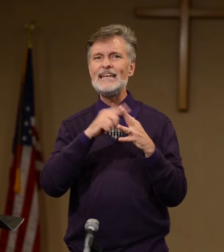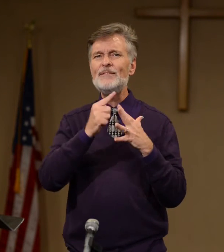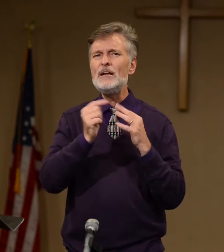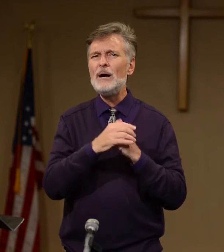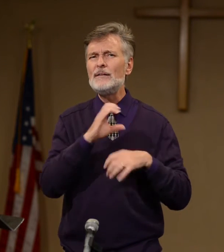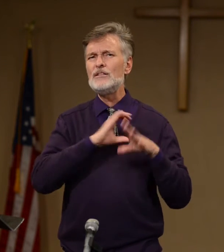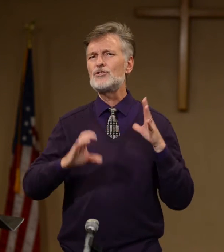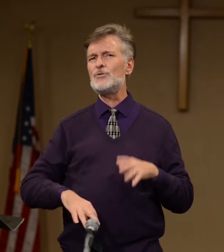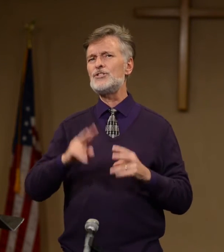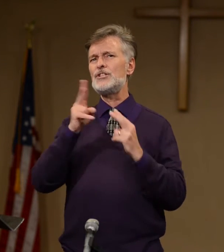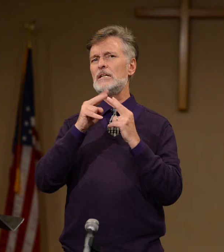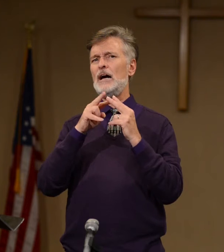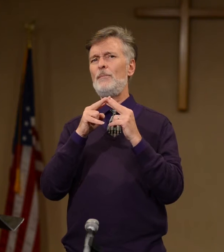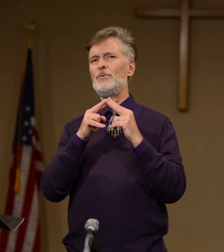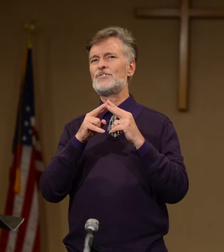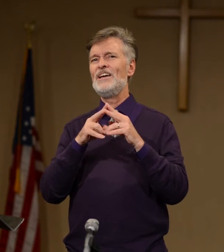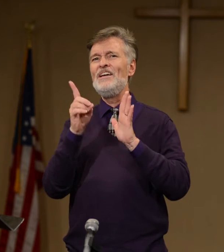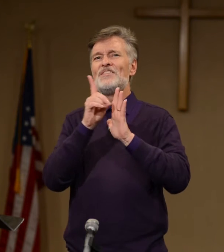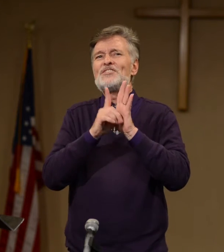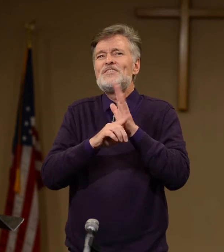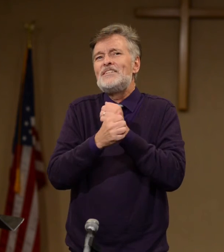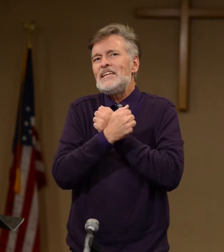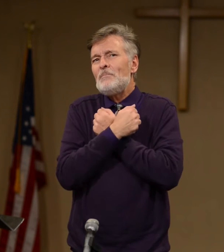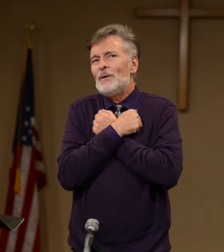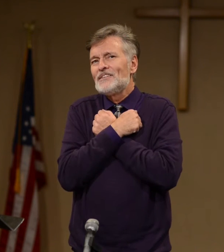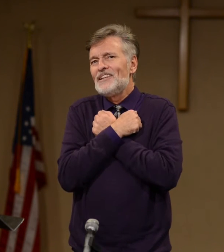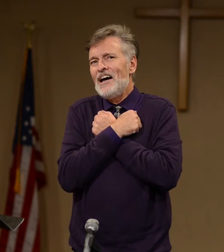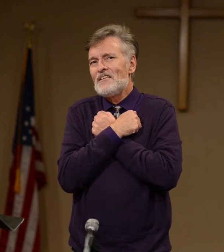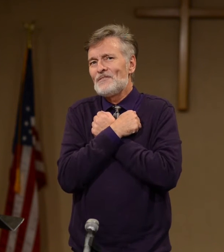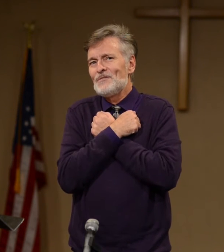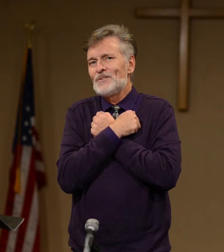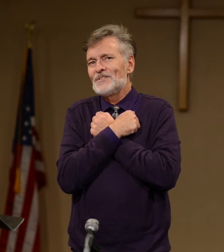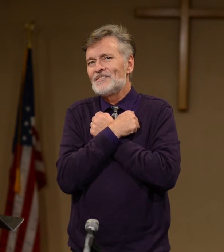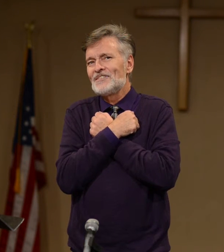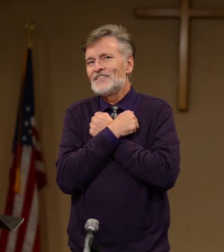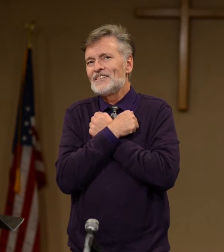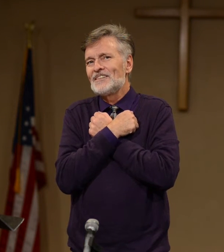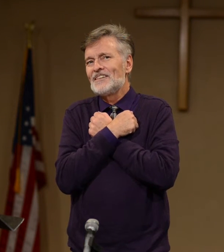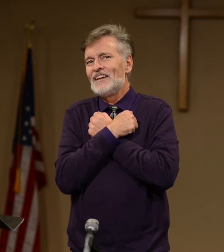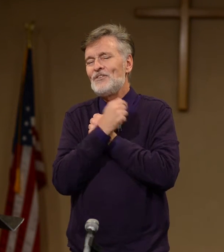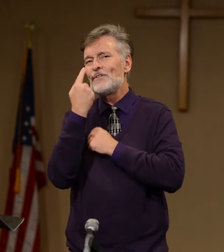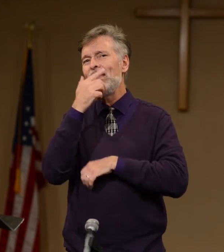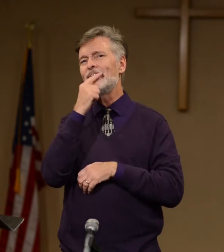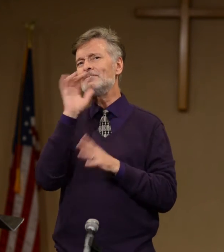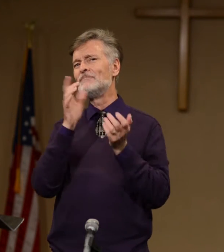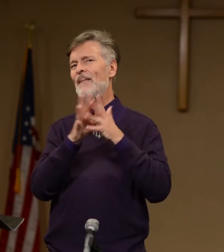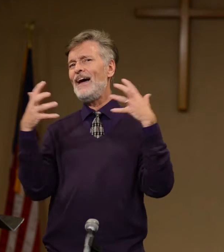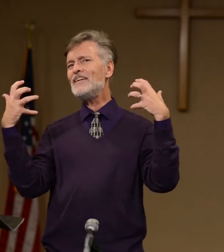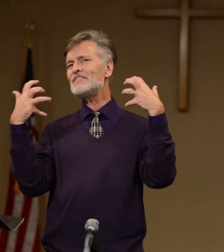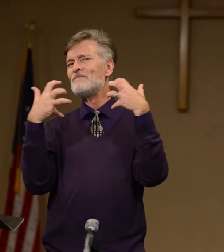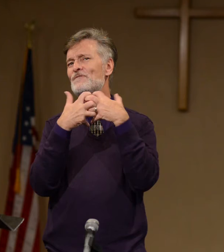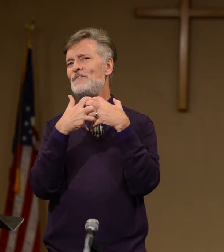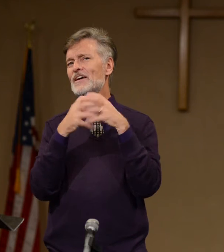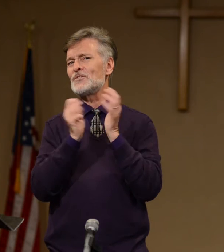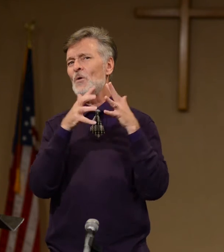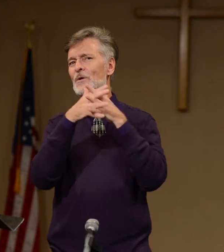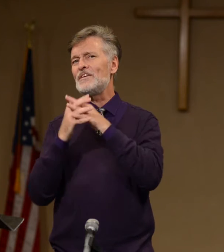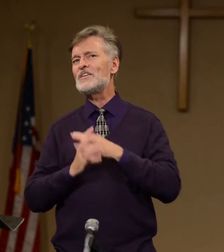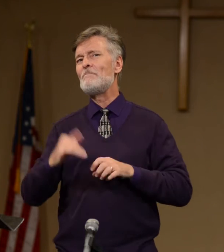even among these Christian couples, this deep love. And you're thinking, that doesn't fit with this